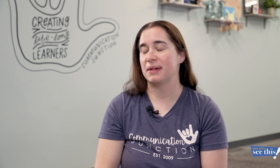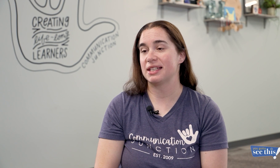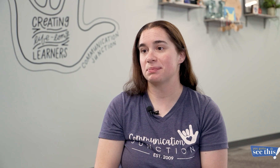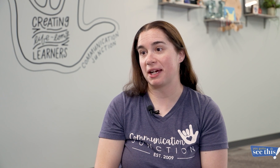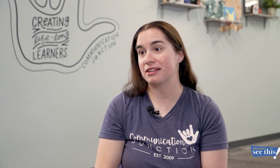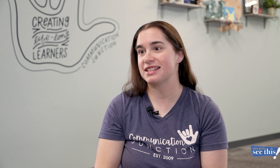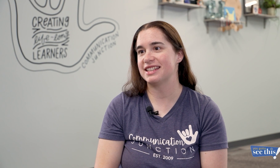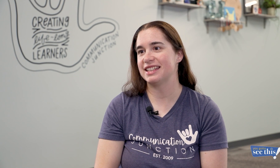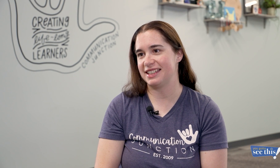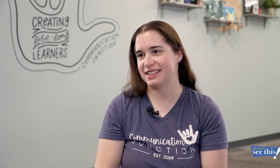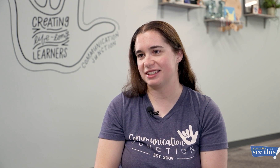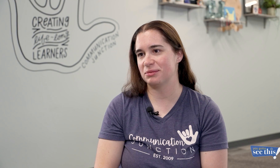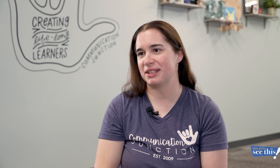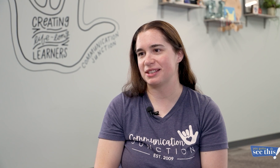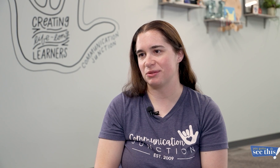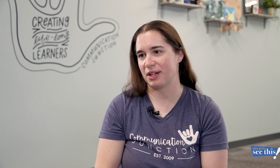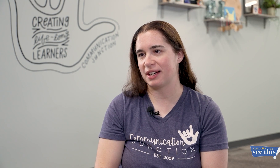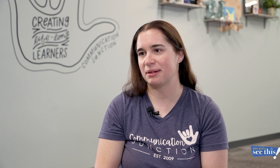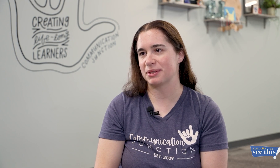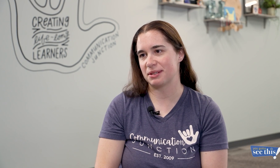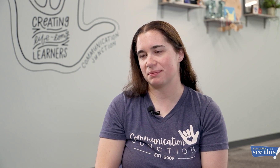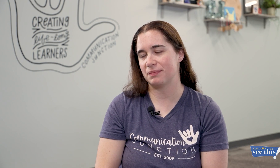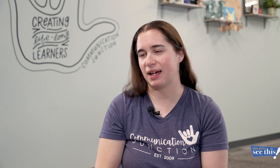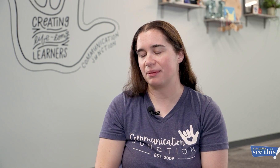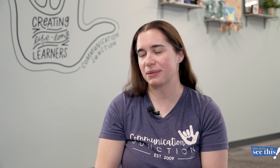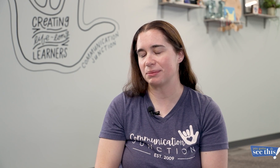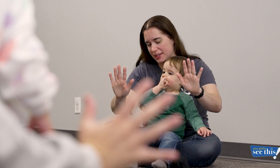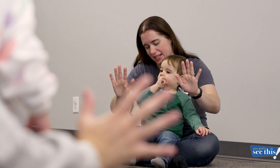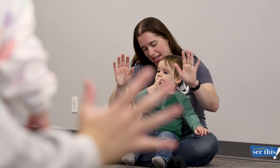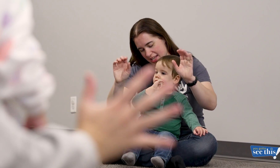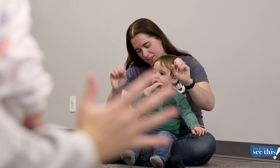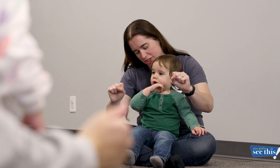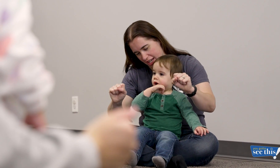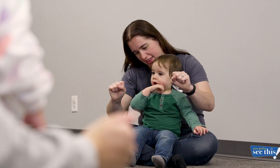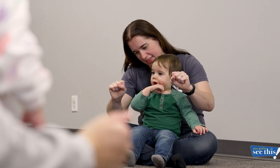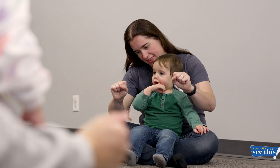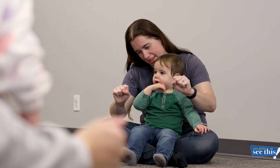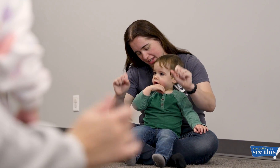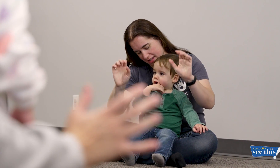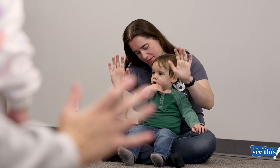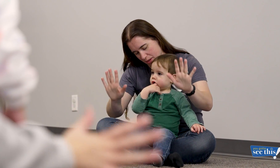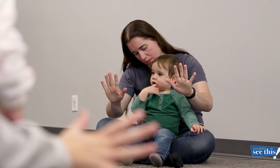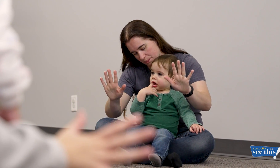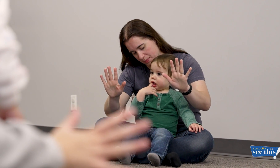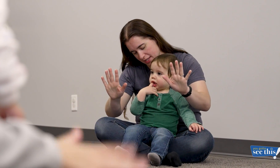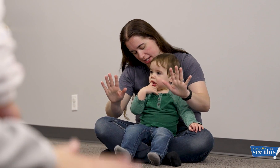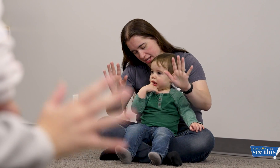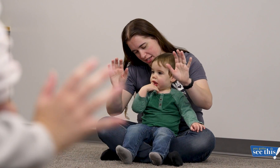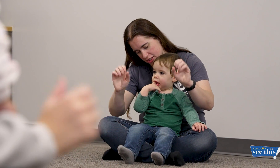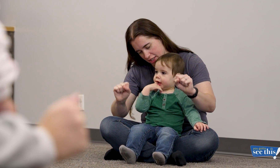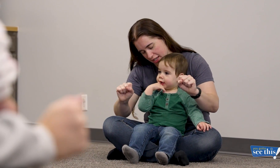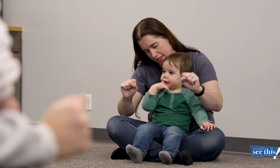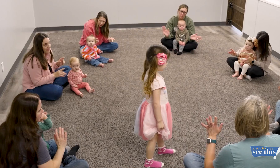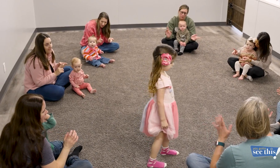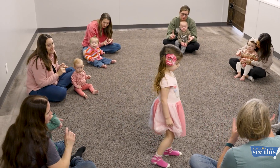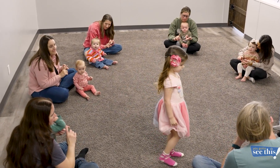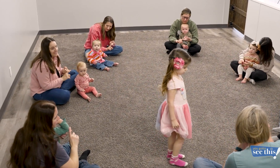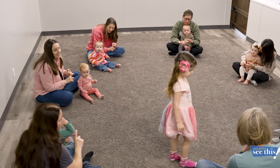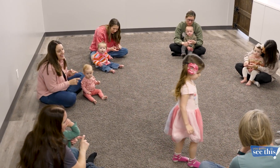makes parenting easier because you are able to communicate with your child. Every community needs a place